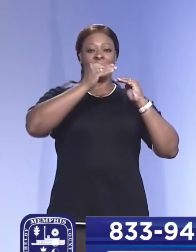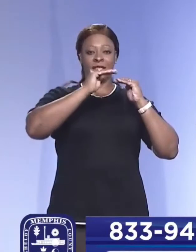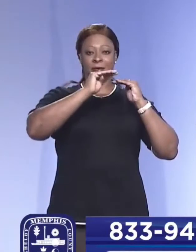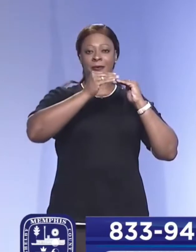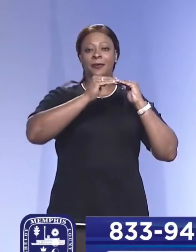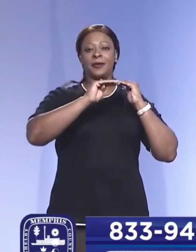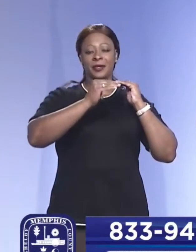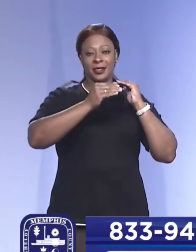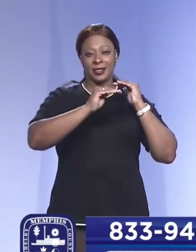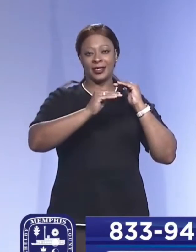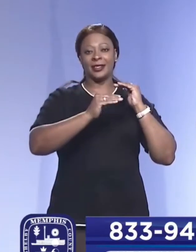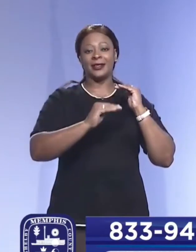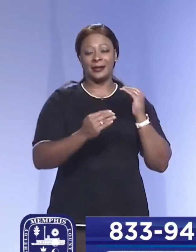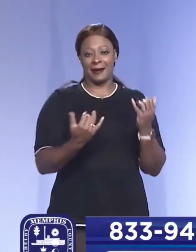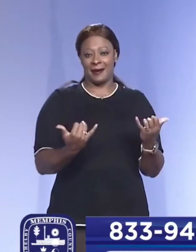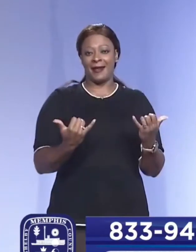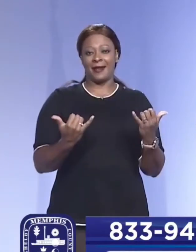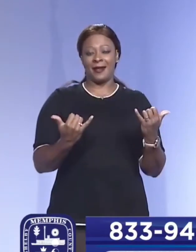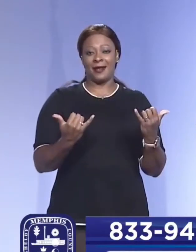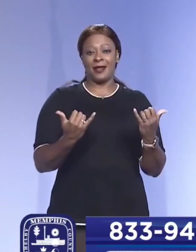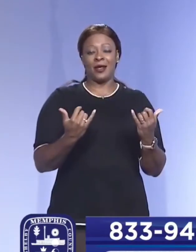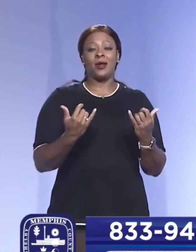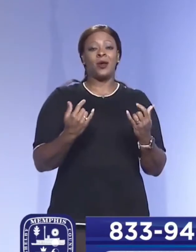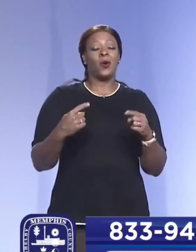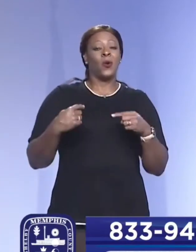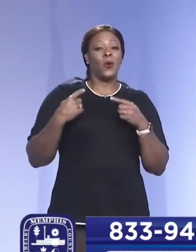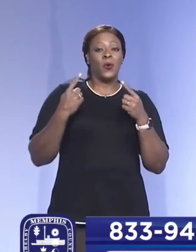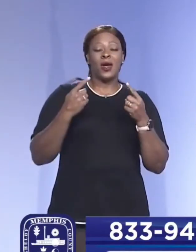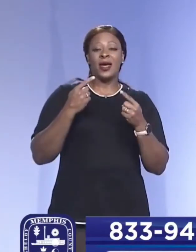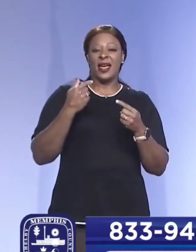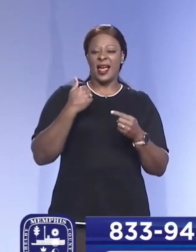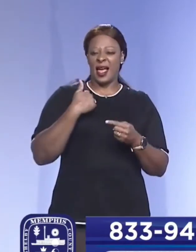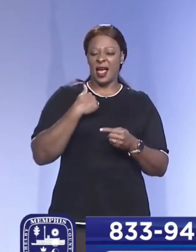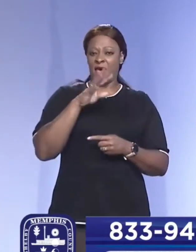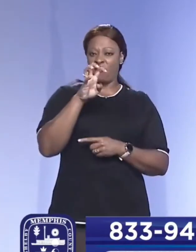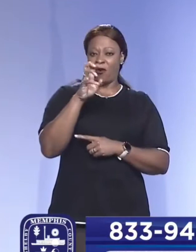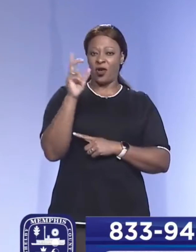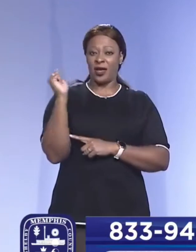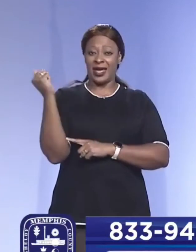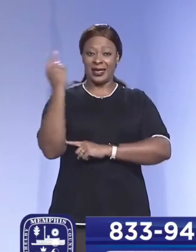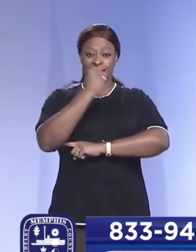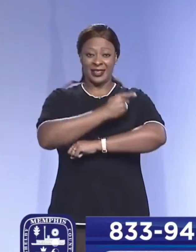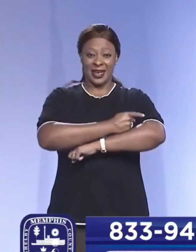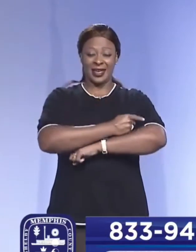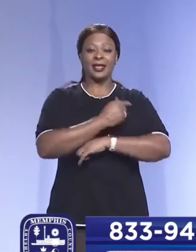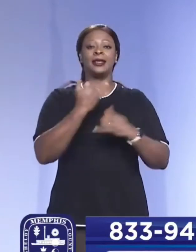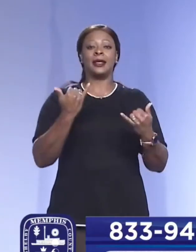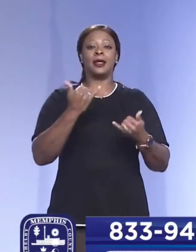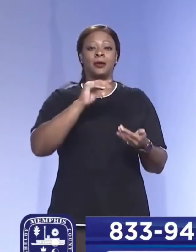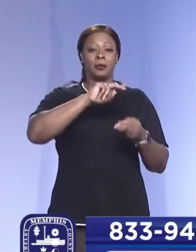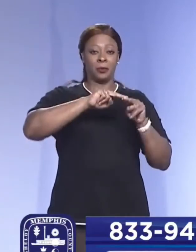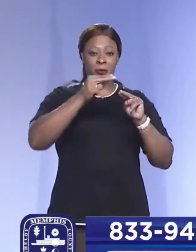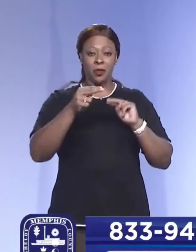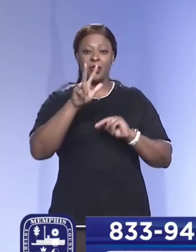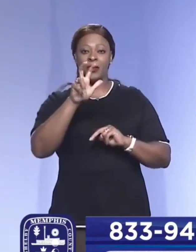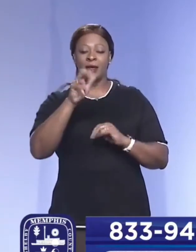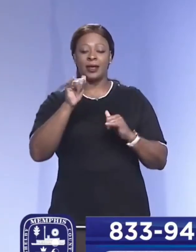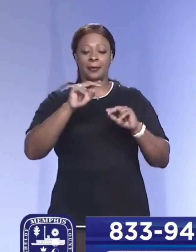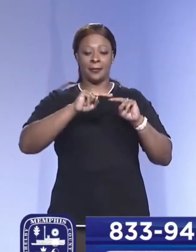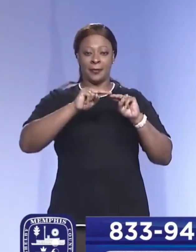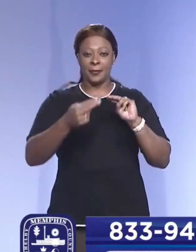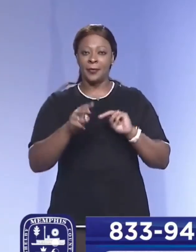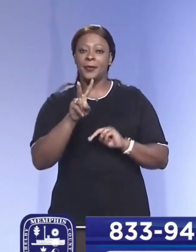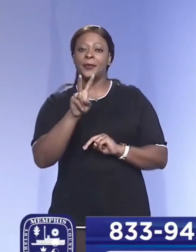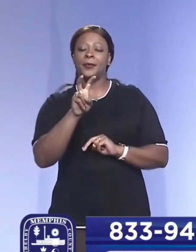showing a downward trend. One while we had as many as 400 a day, then in the 300s. Now it's down into the